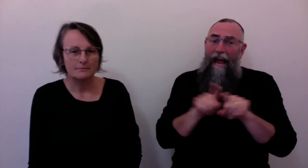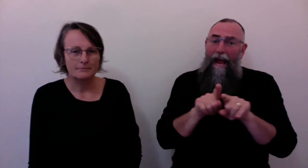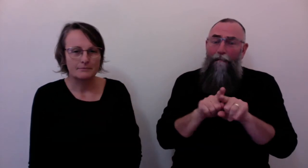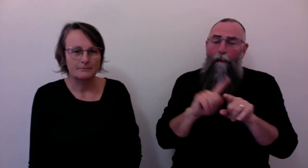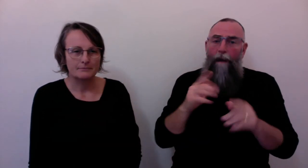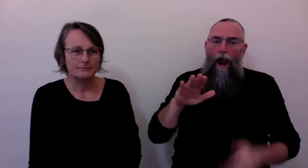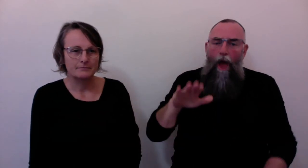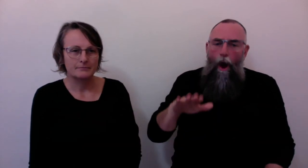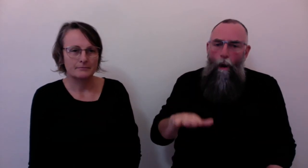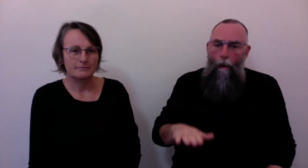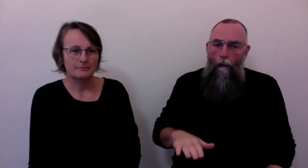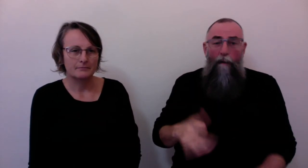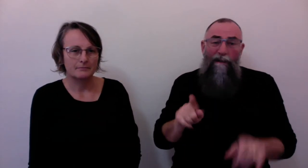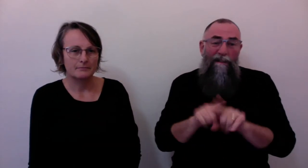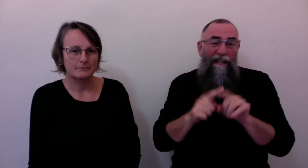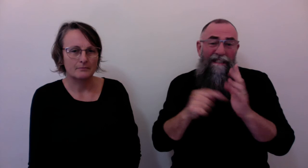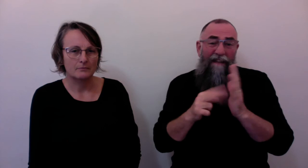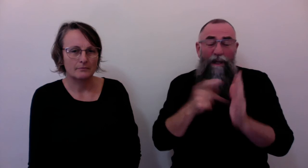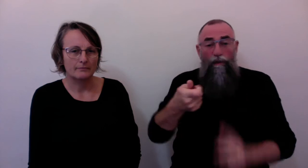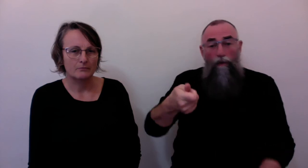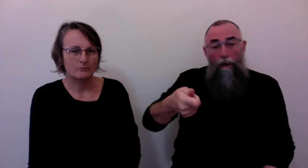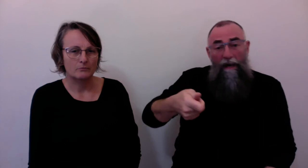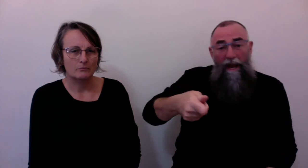kind of like it's pretty much like on a TV. Yeah.